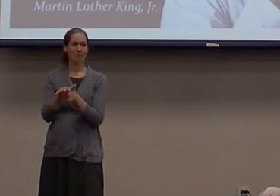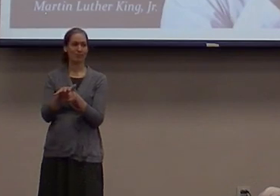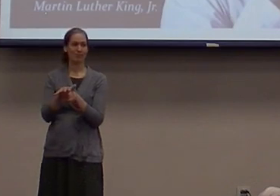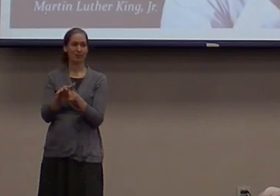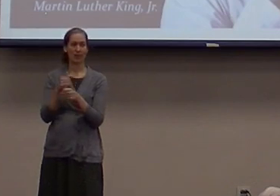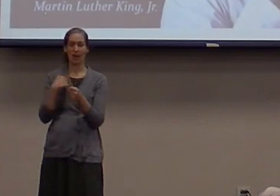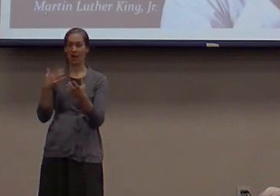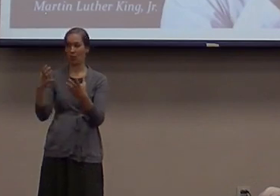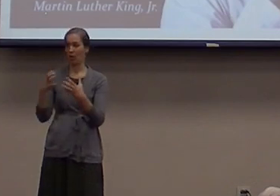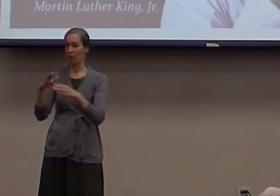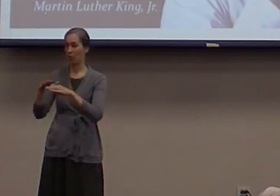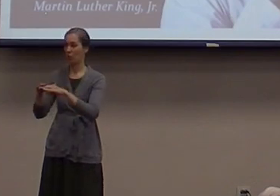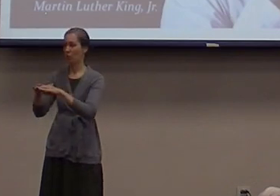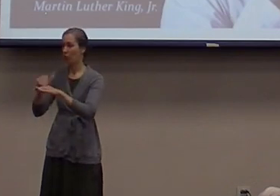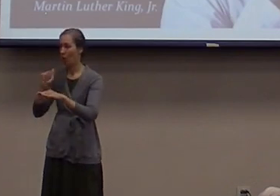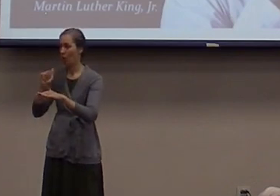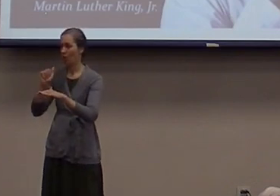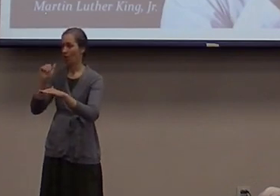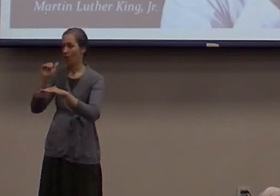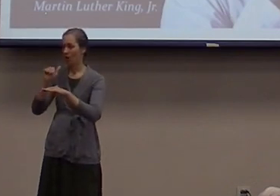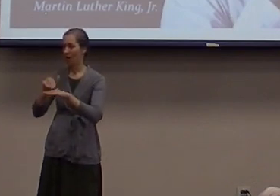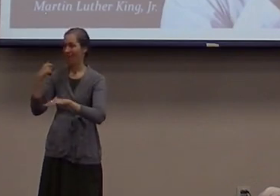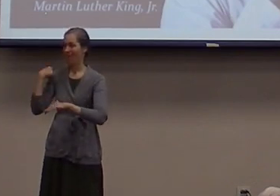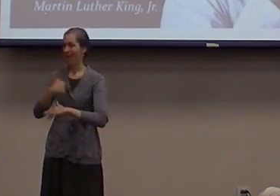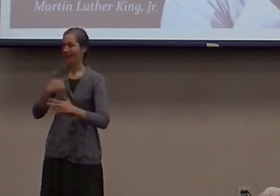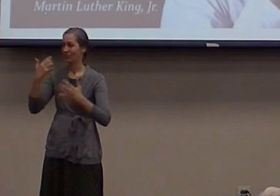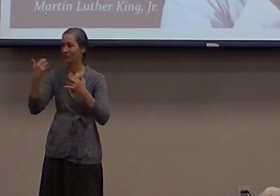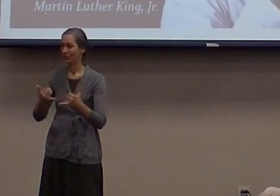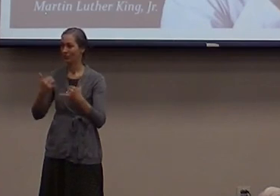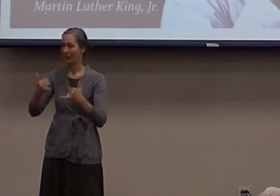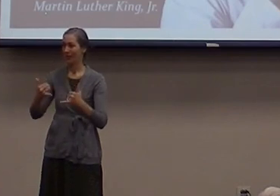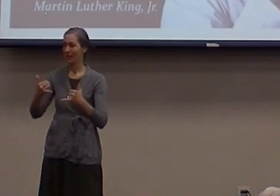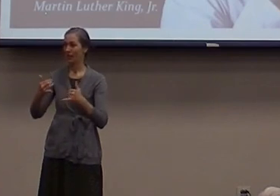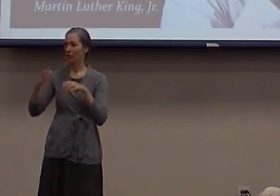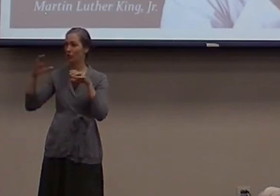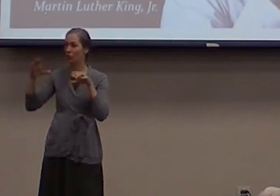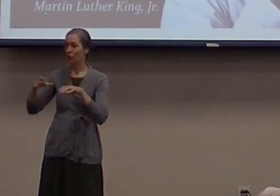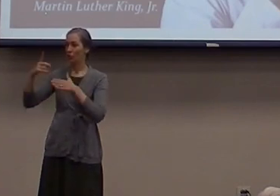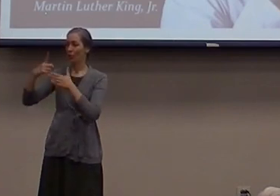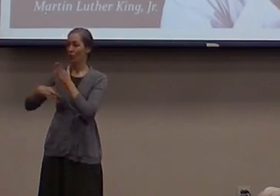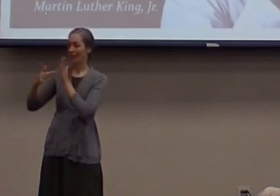I want to call on us today to do what Jesus would call on us to do.